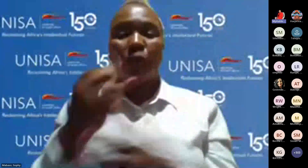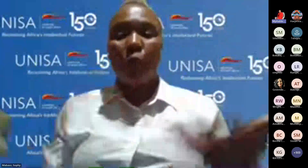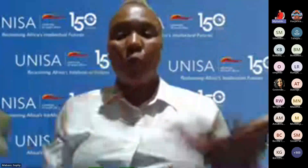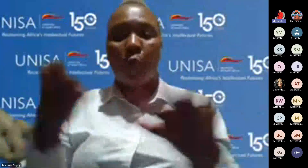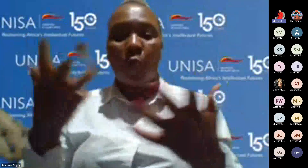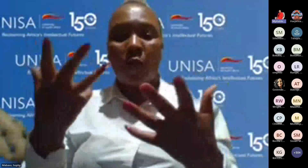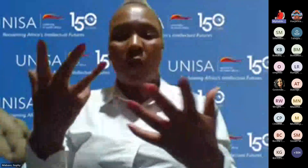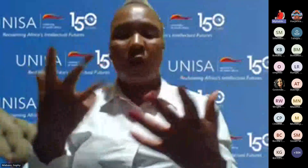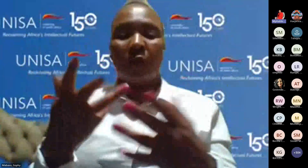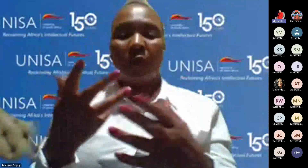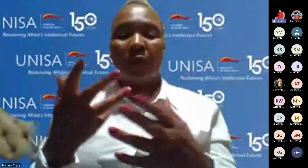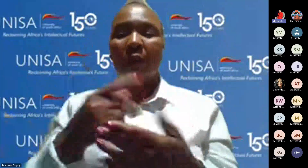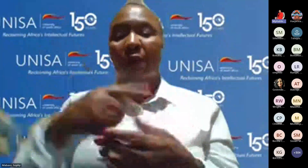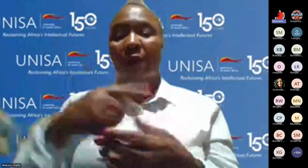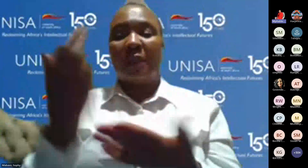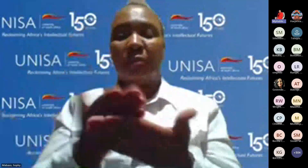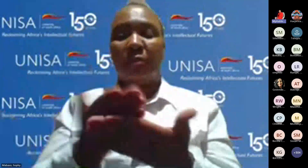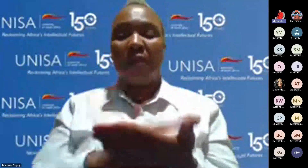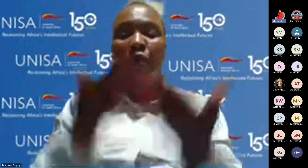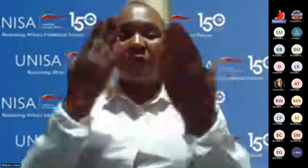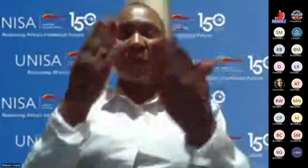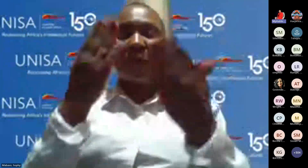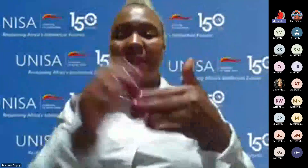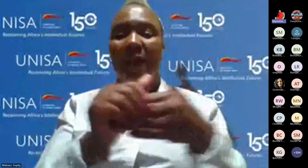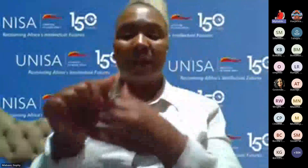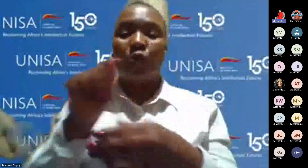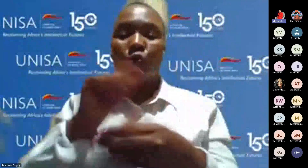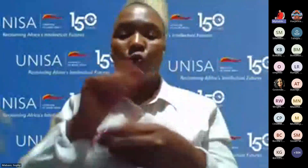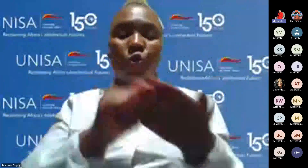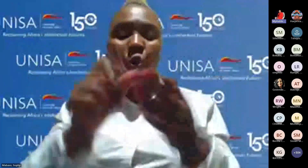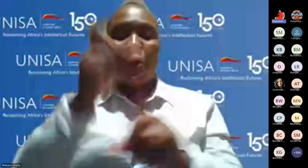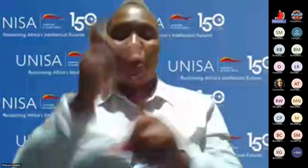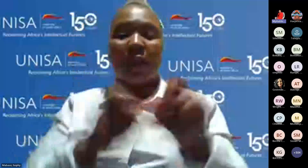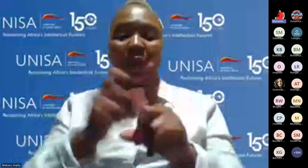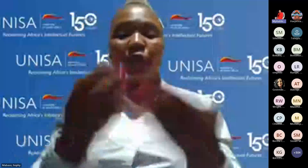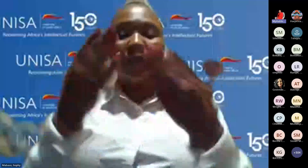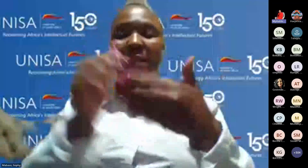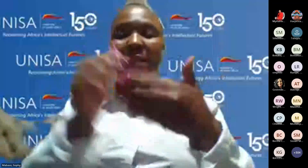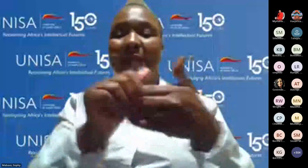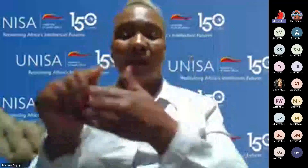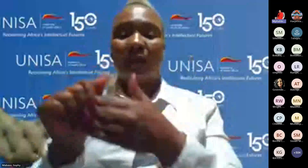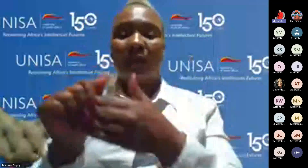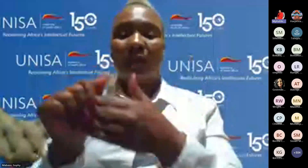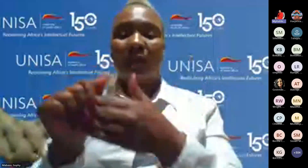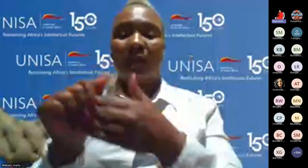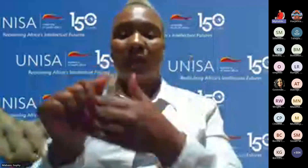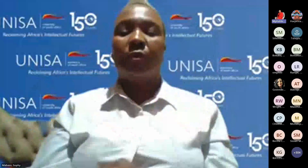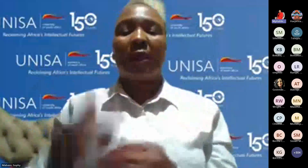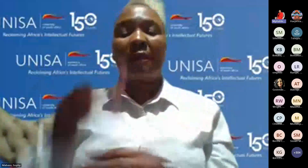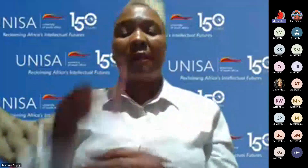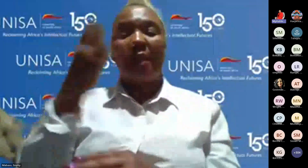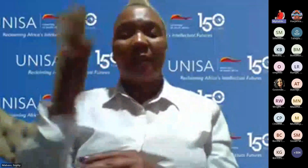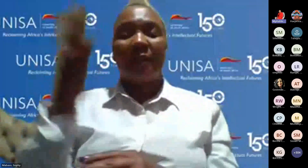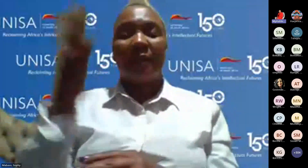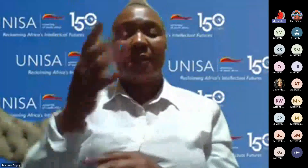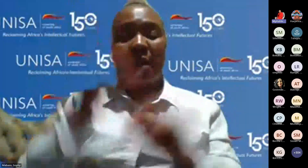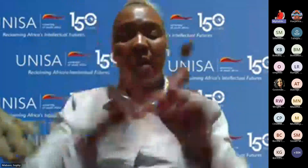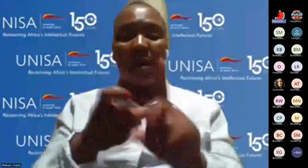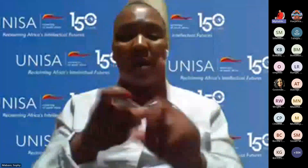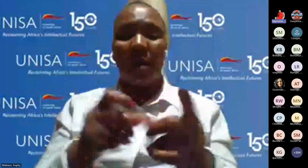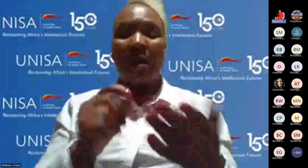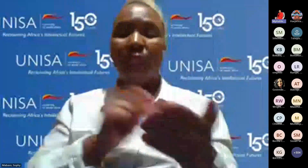front page of the study guide. So those are the authors of the study guide. But if the lecturer did not